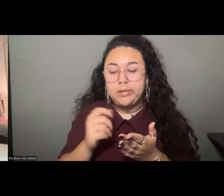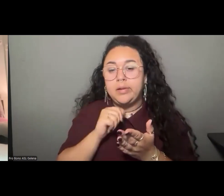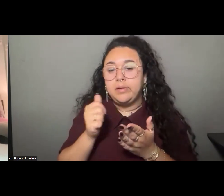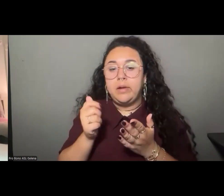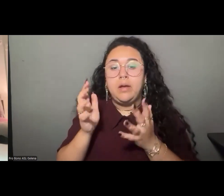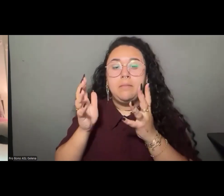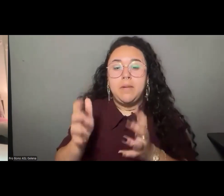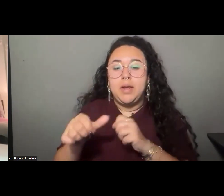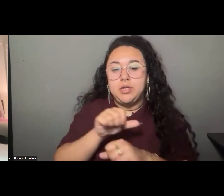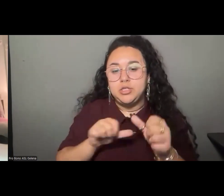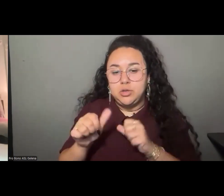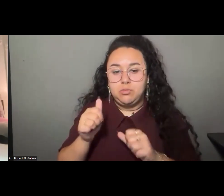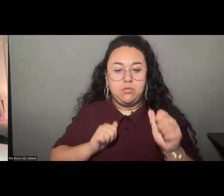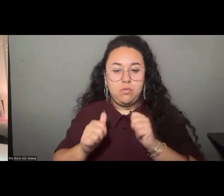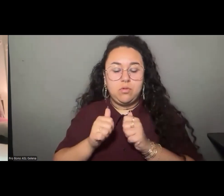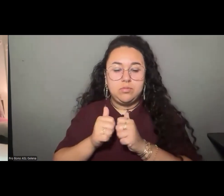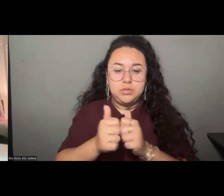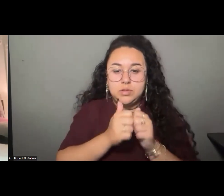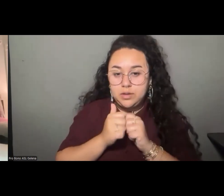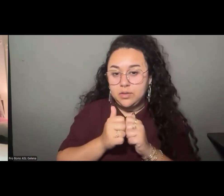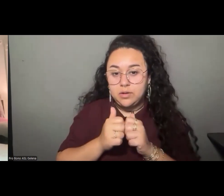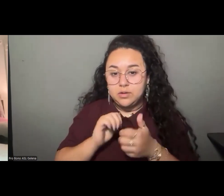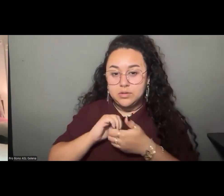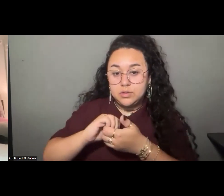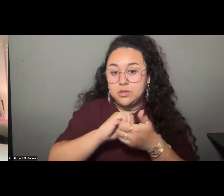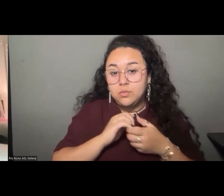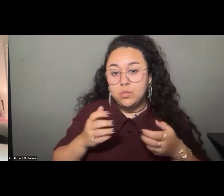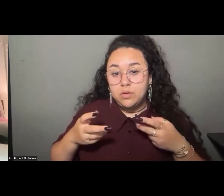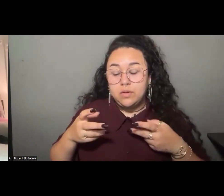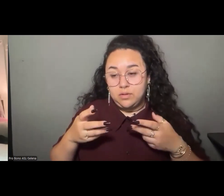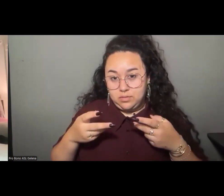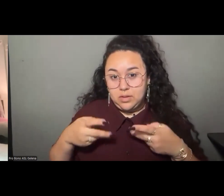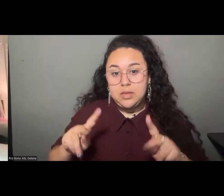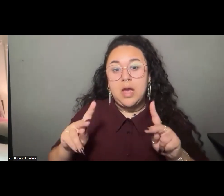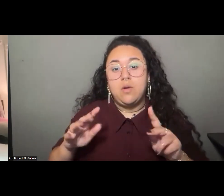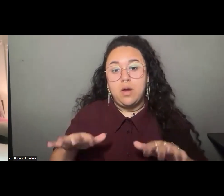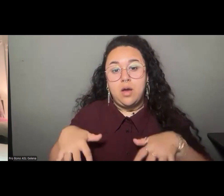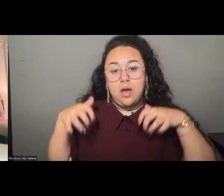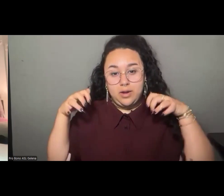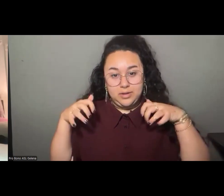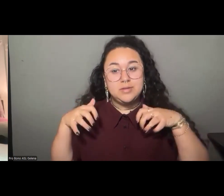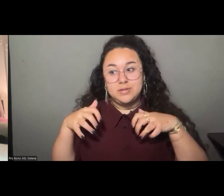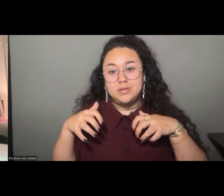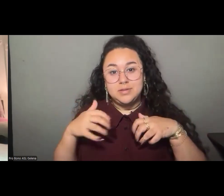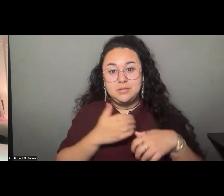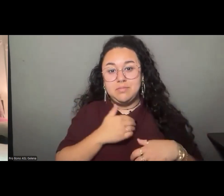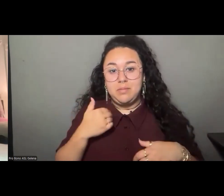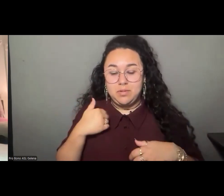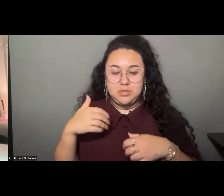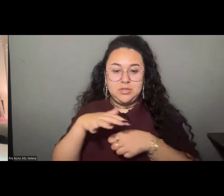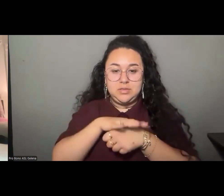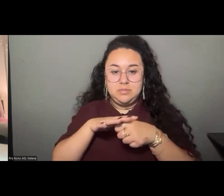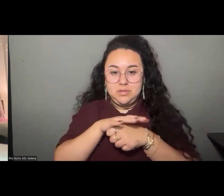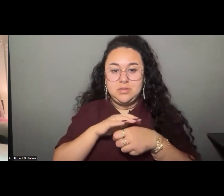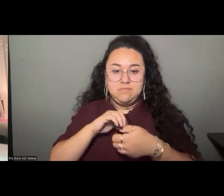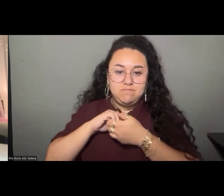other. We're going to perform together in solidarity. We invite you as audience members who make the space to be in solidarity with us. And